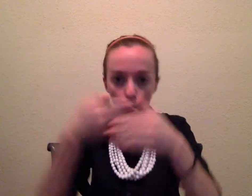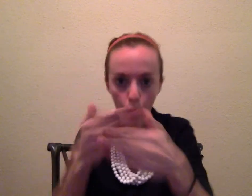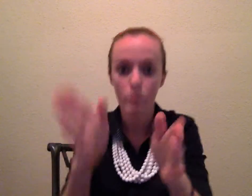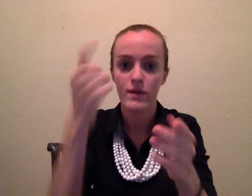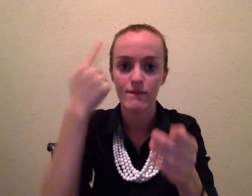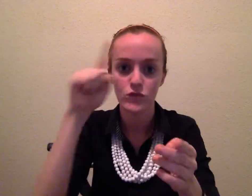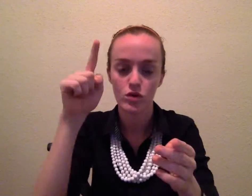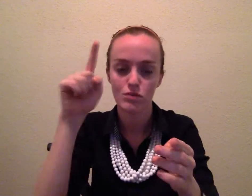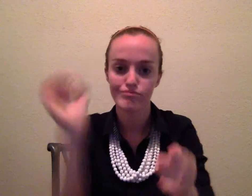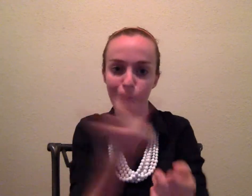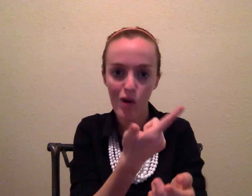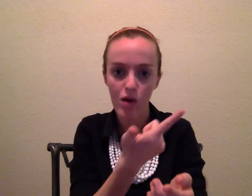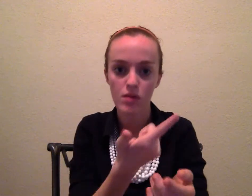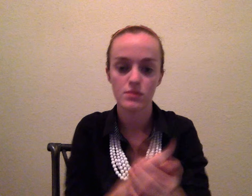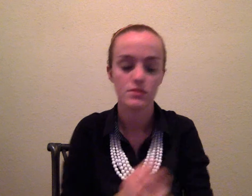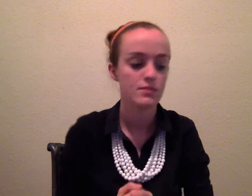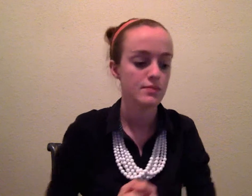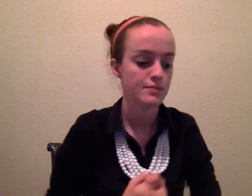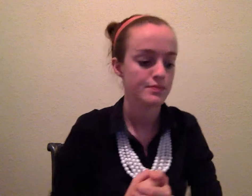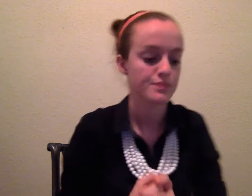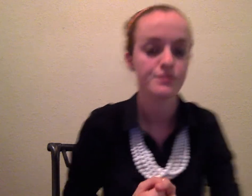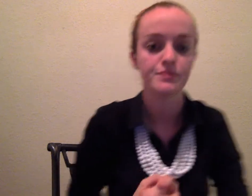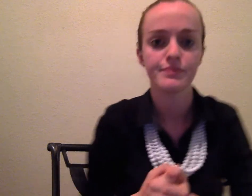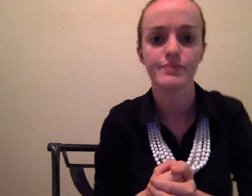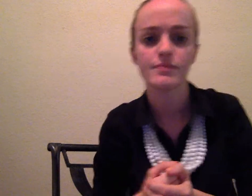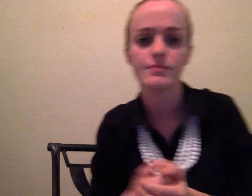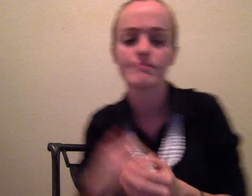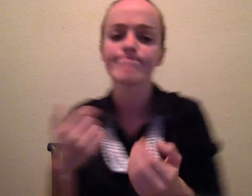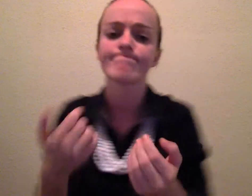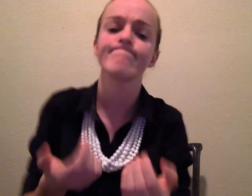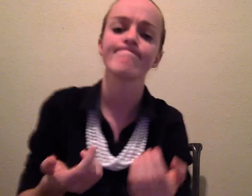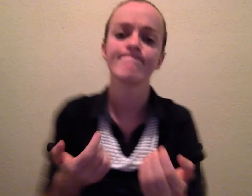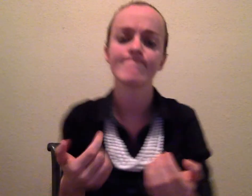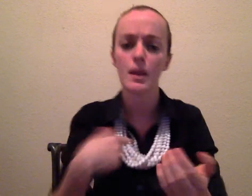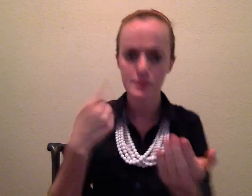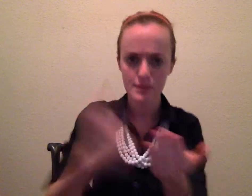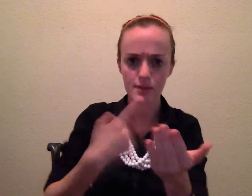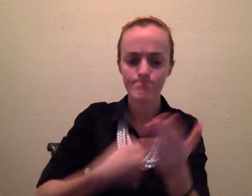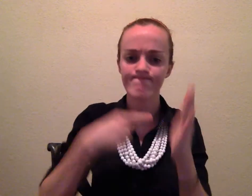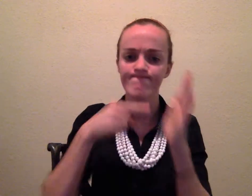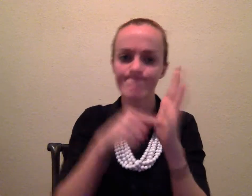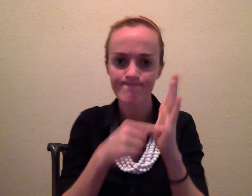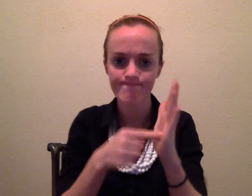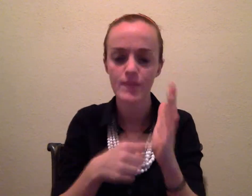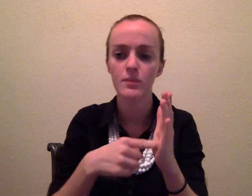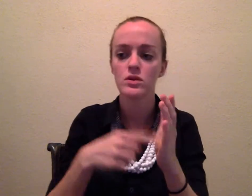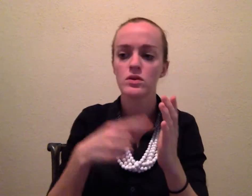through a couple of examples that kind of get you from the old thinking of accommodations to the new thinking of design, universal